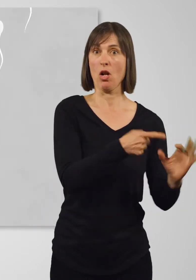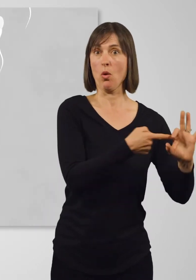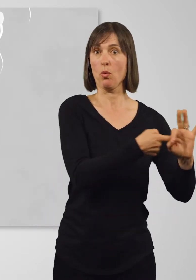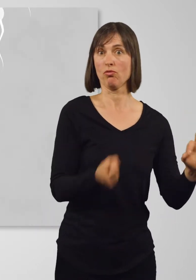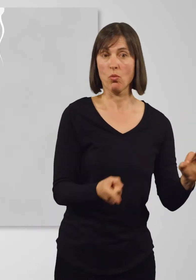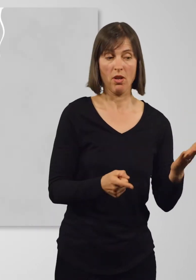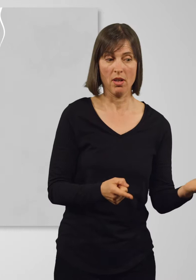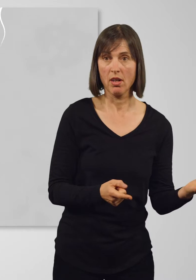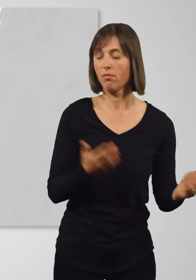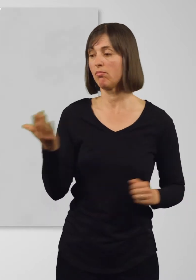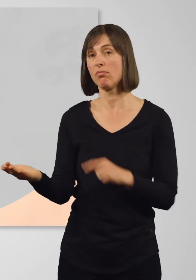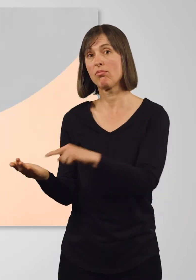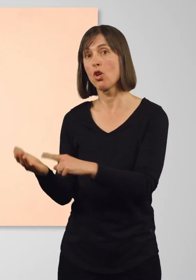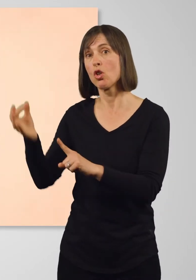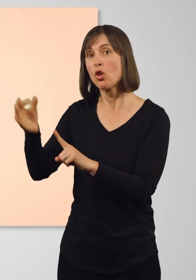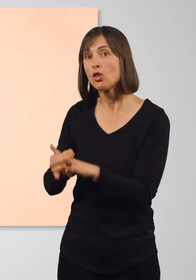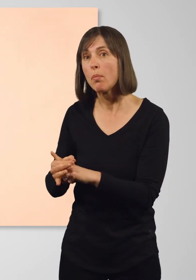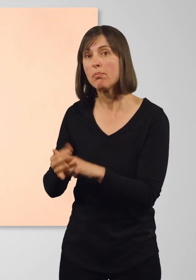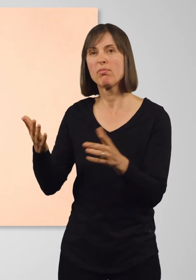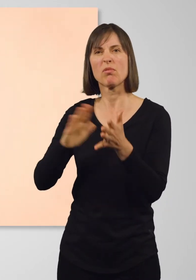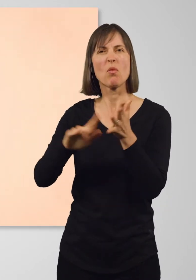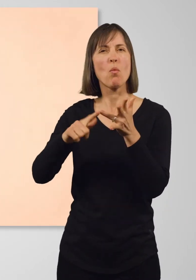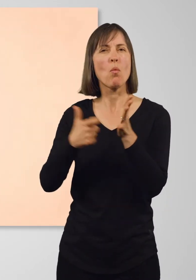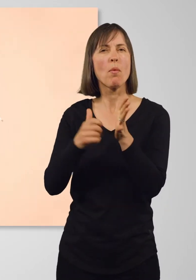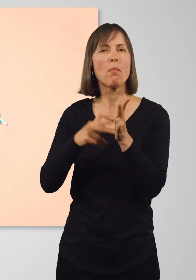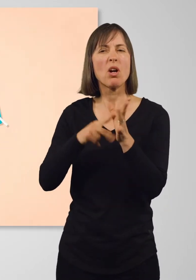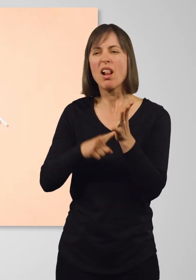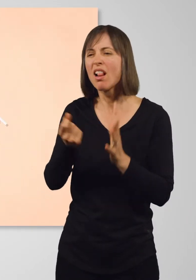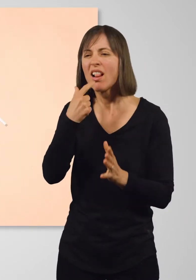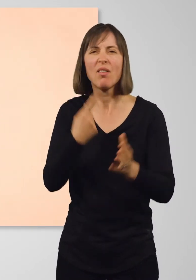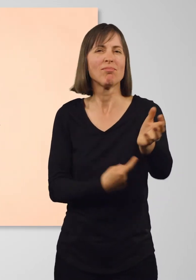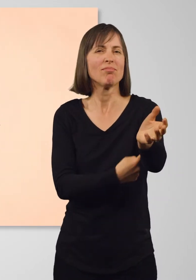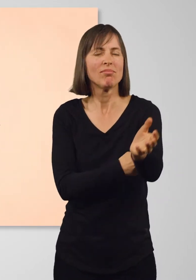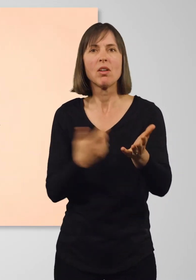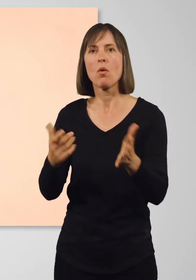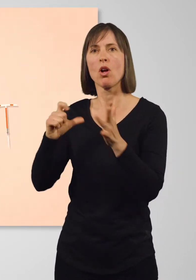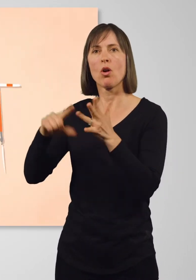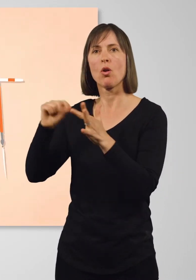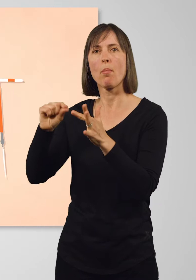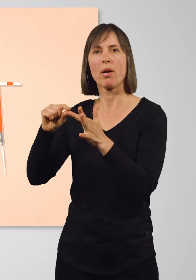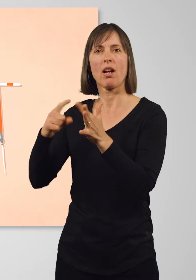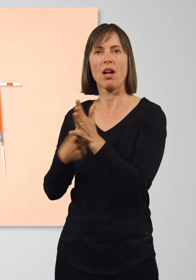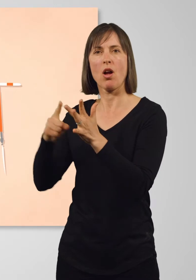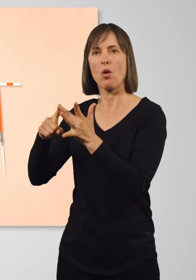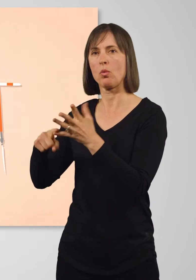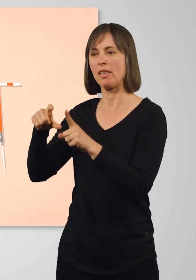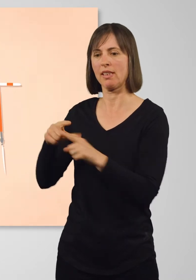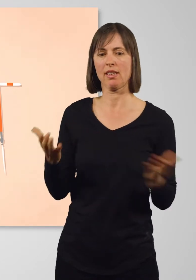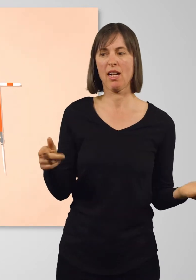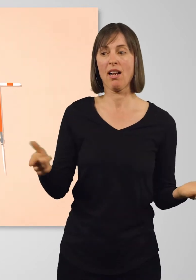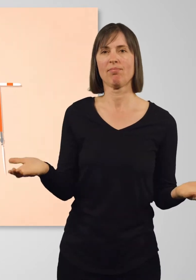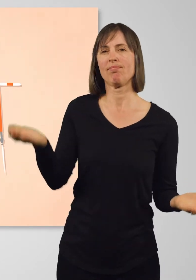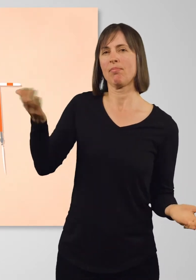This method isn't as reliable as using condoms, hormonal contraception, or the copper IUD.